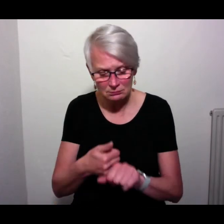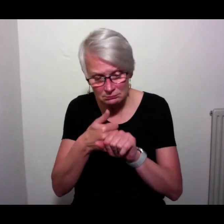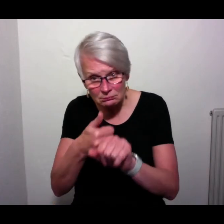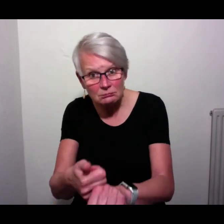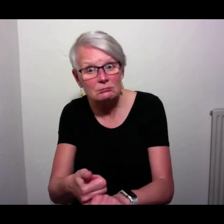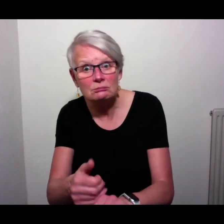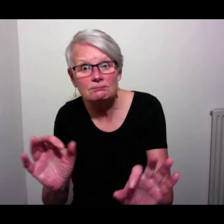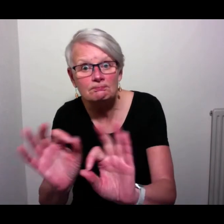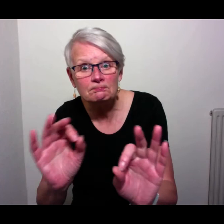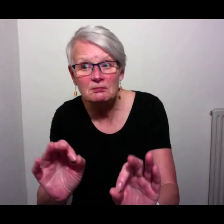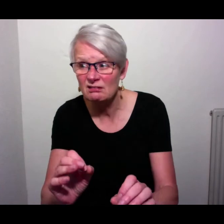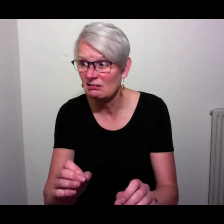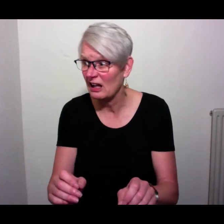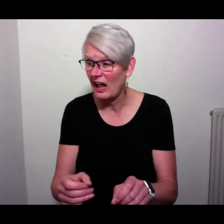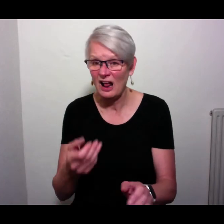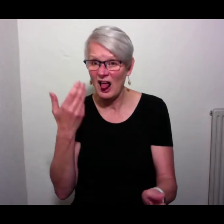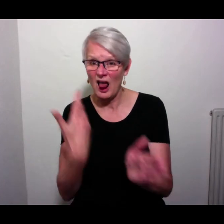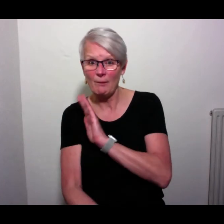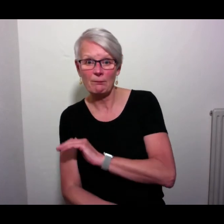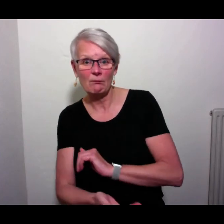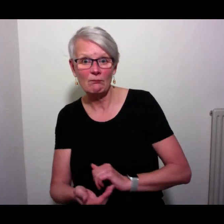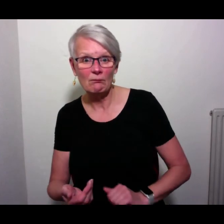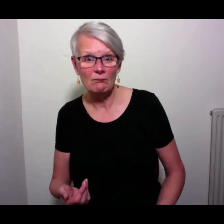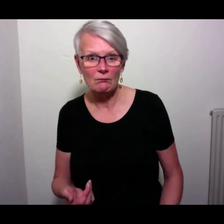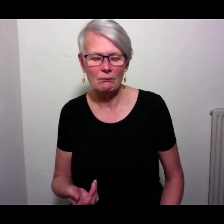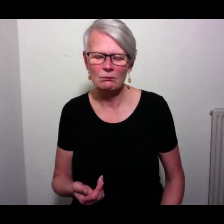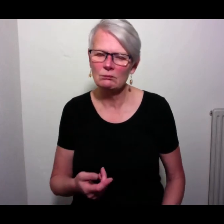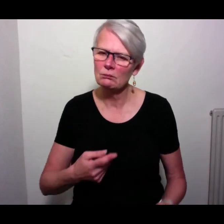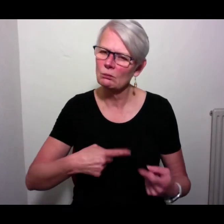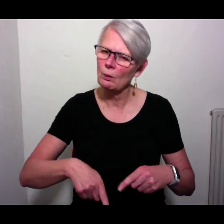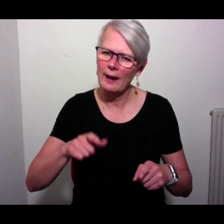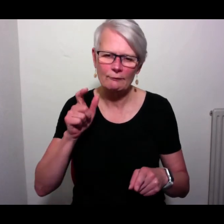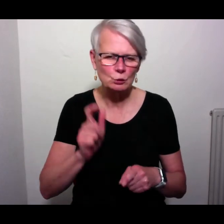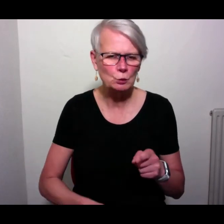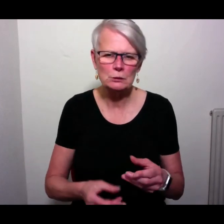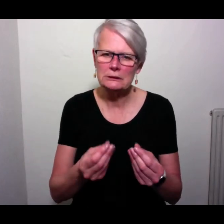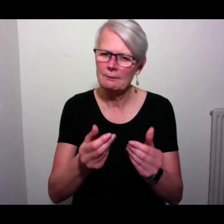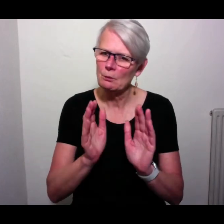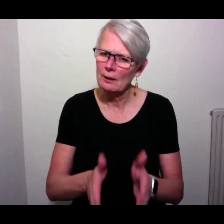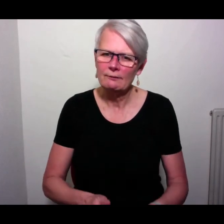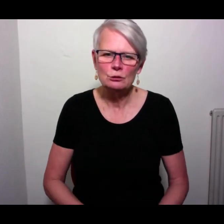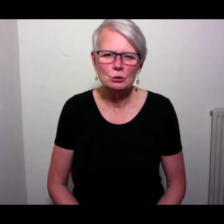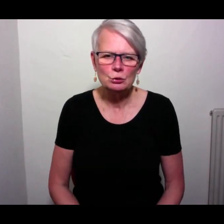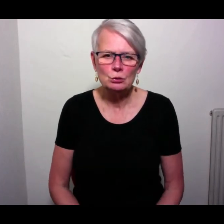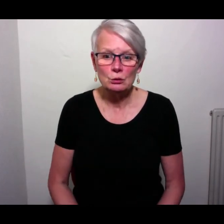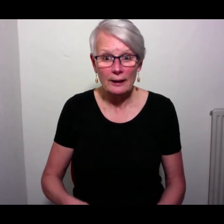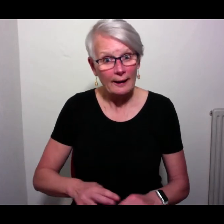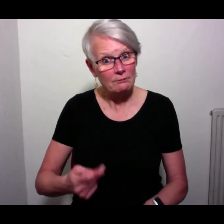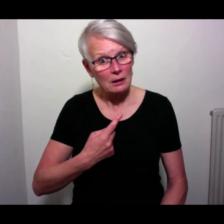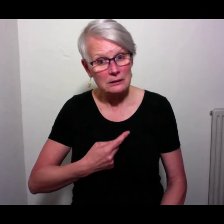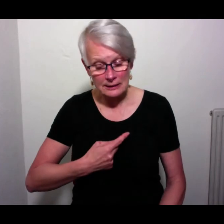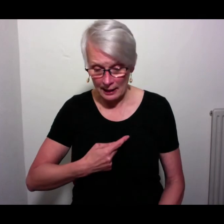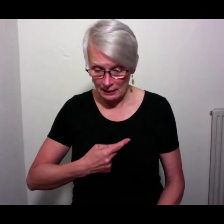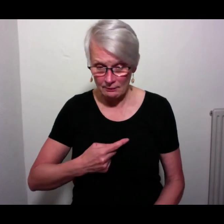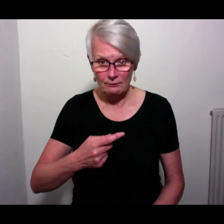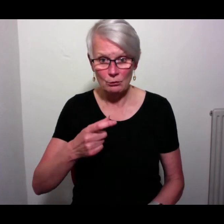support. Abandoned. We have to do something about that. If I get